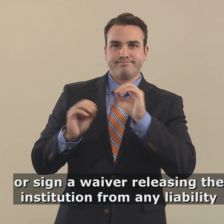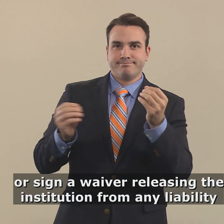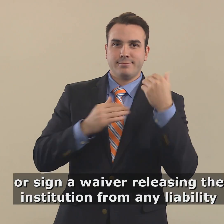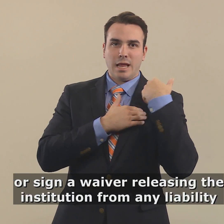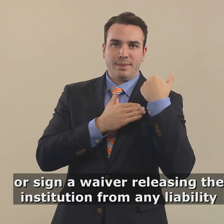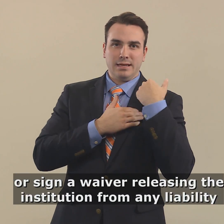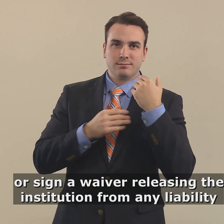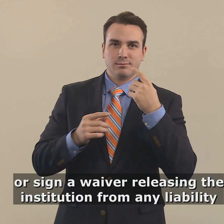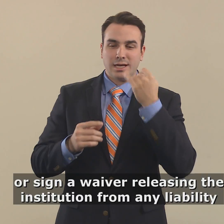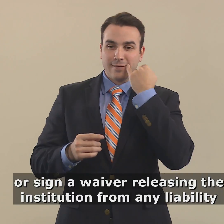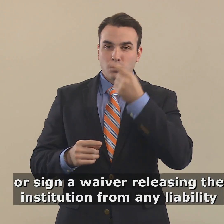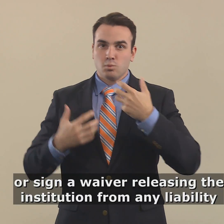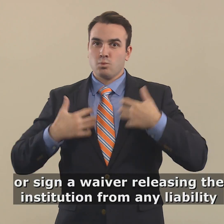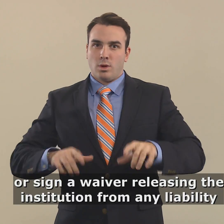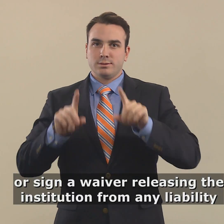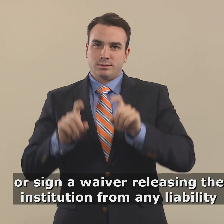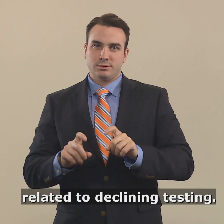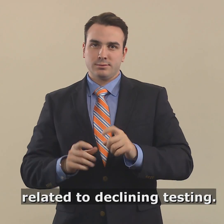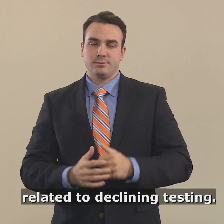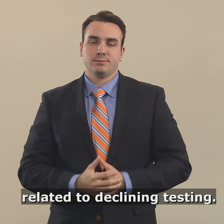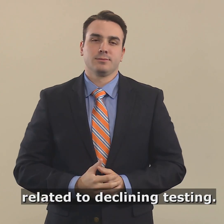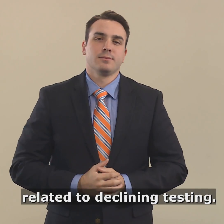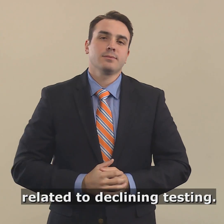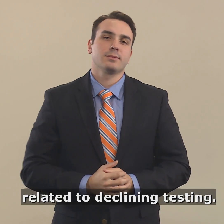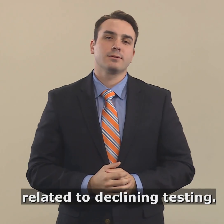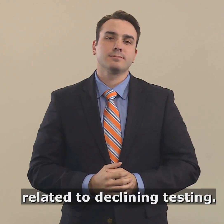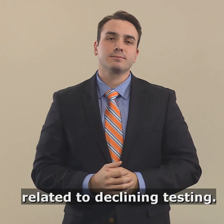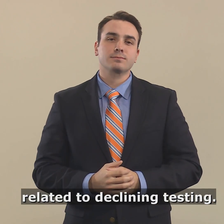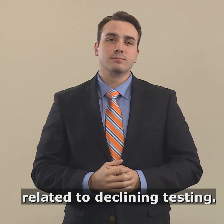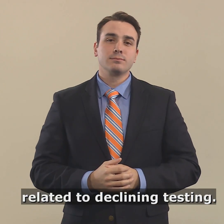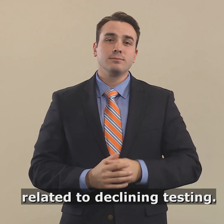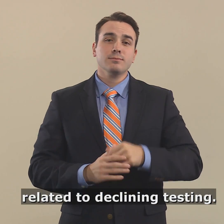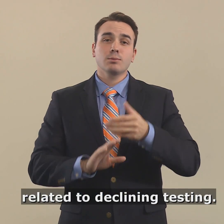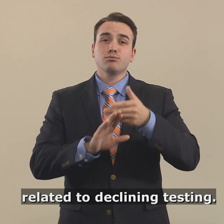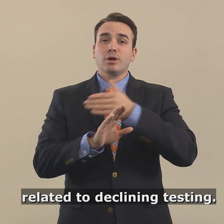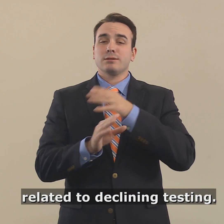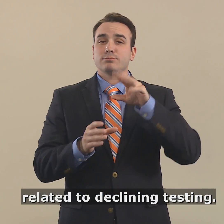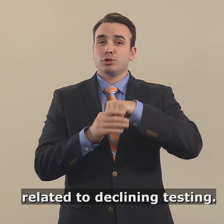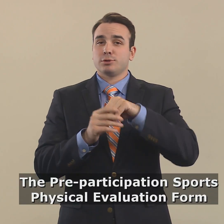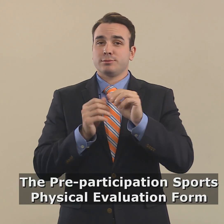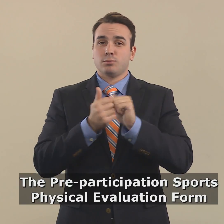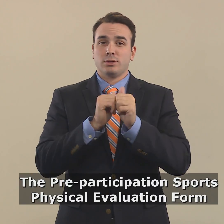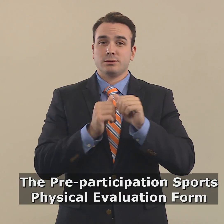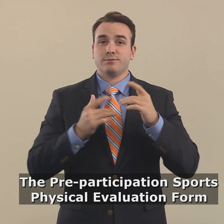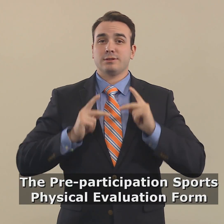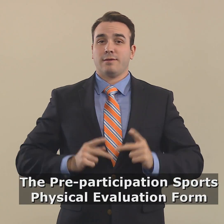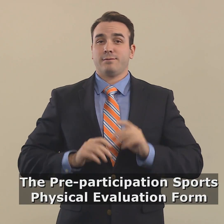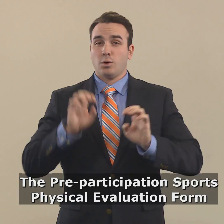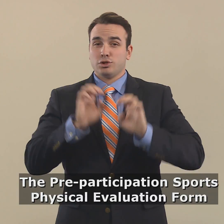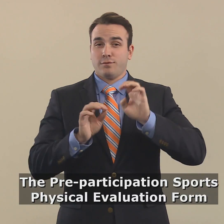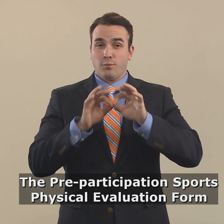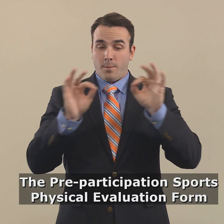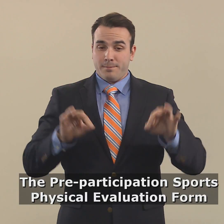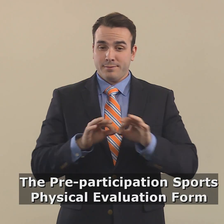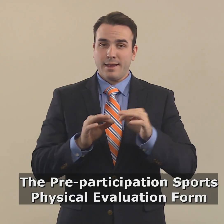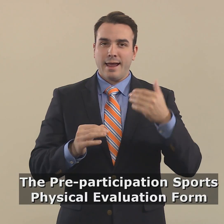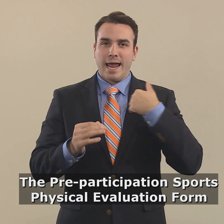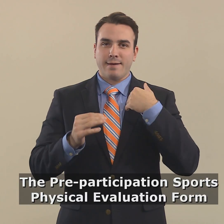releasing the institution from any liability related to declining testing. The pre-participation sports physical